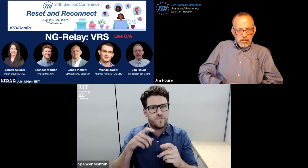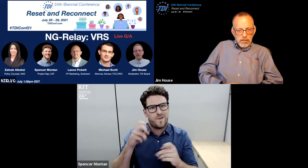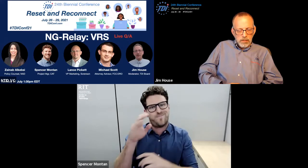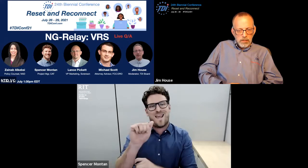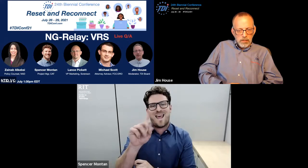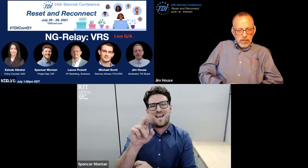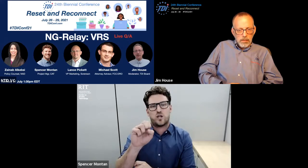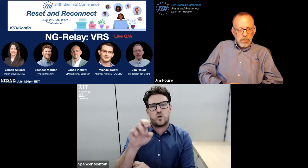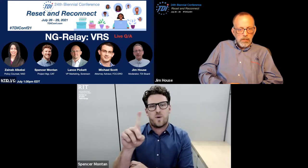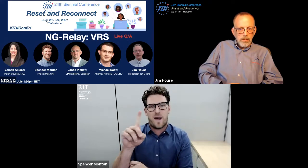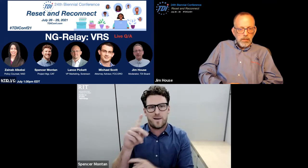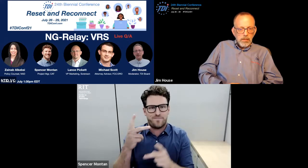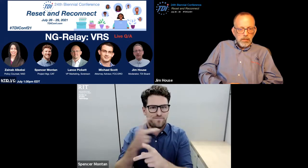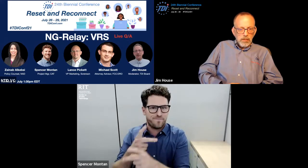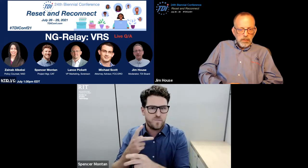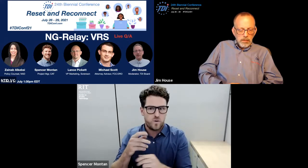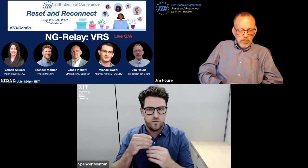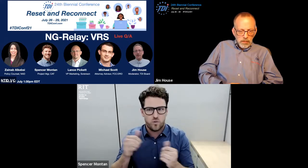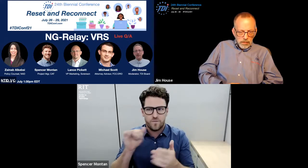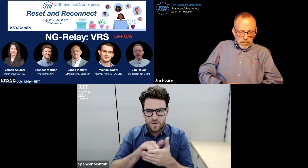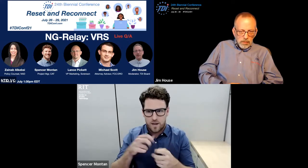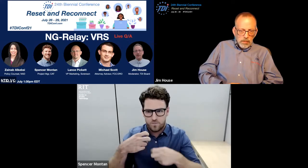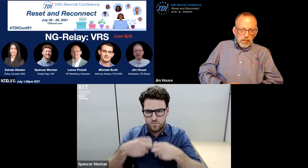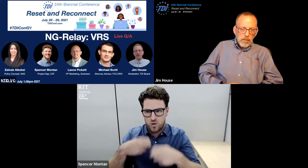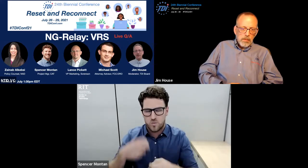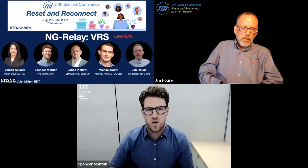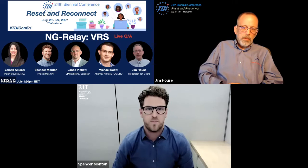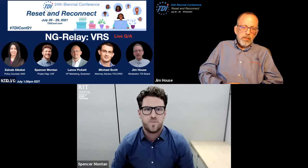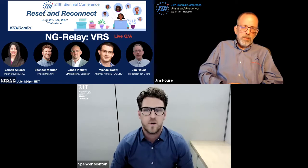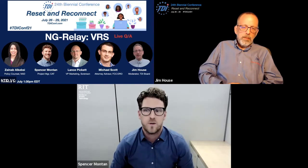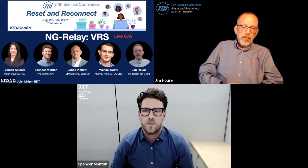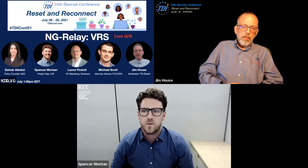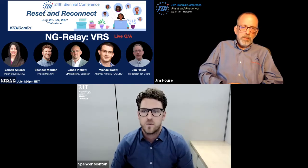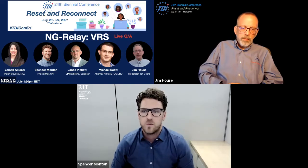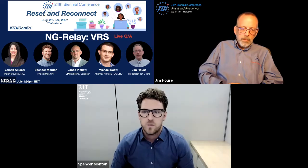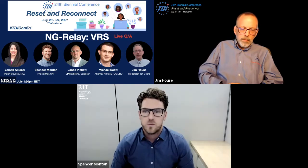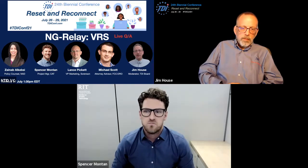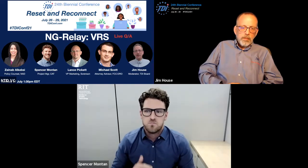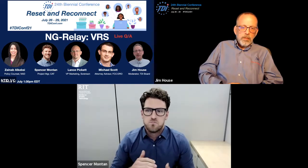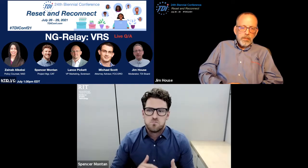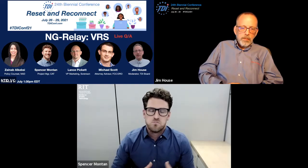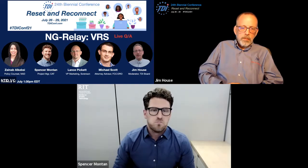So that's why I think geolocation is very important to address and solve that issue right now.